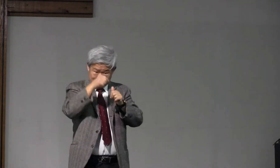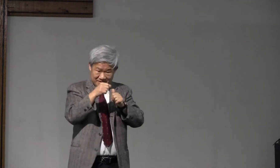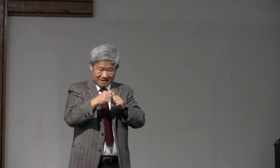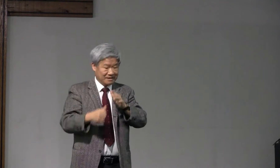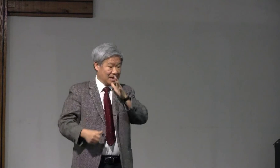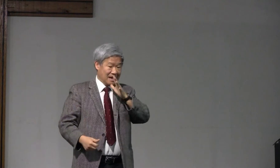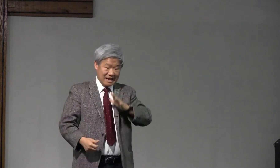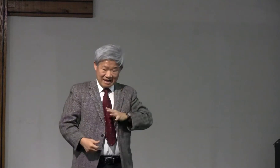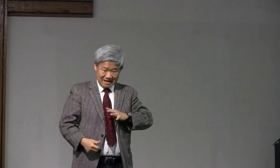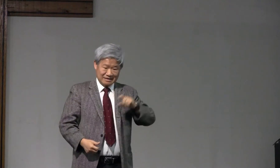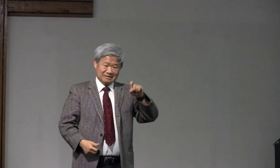Remember,